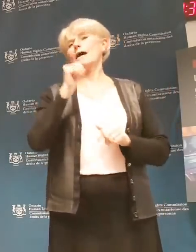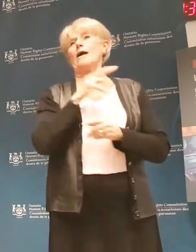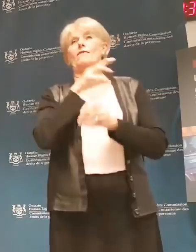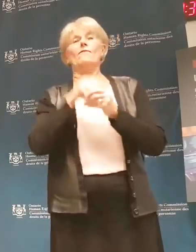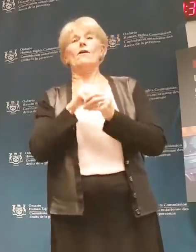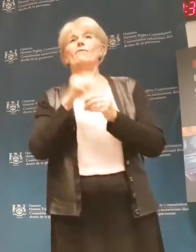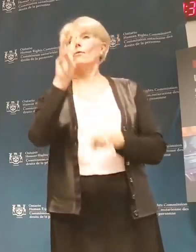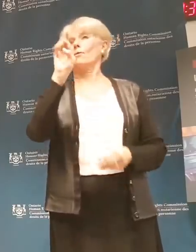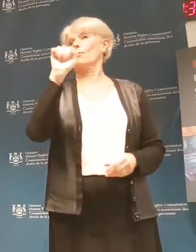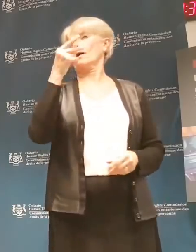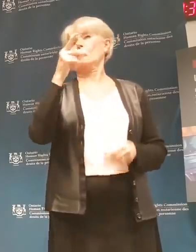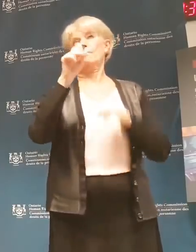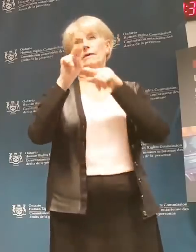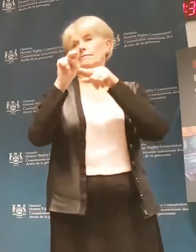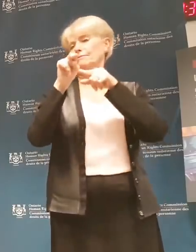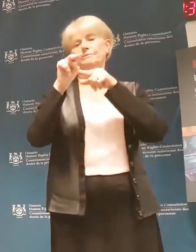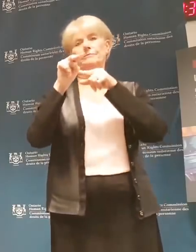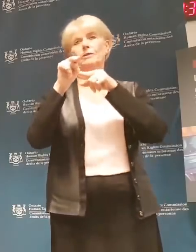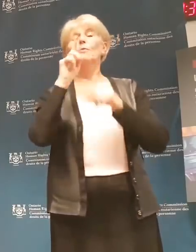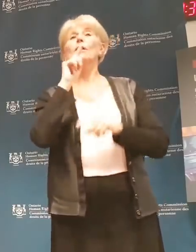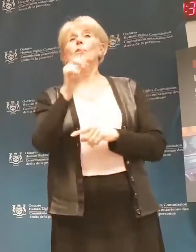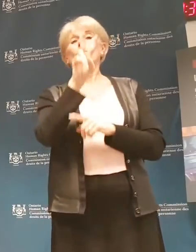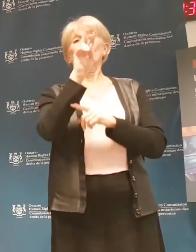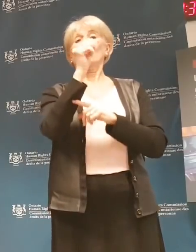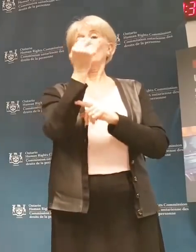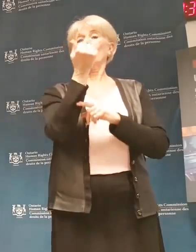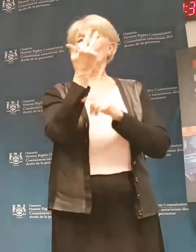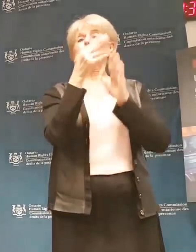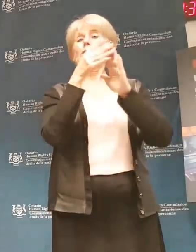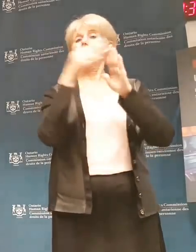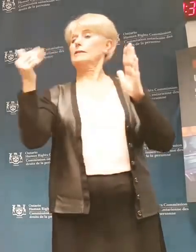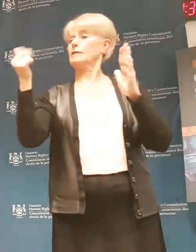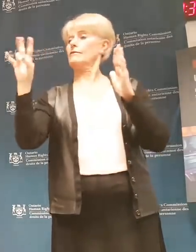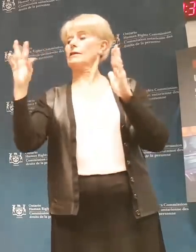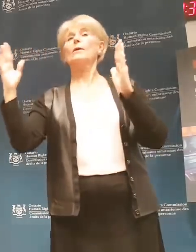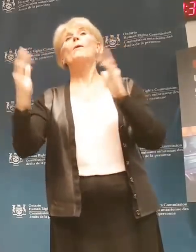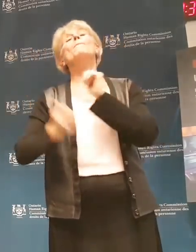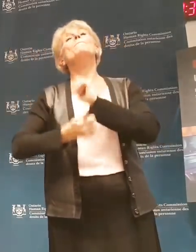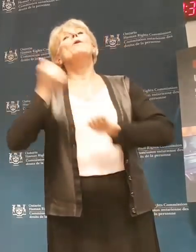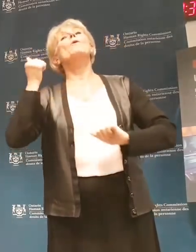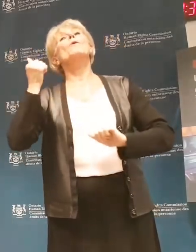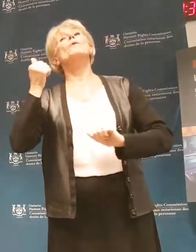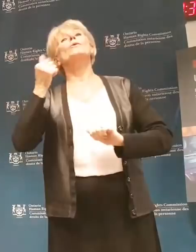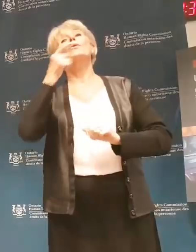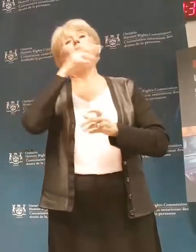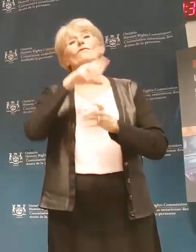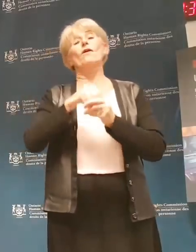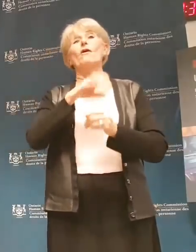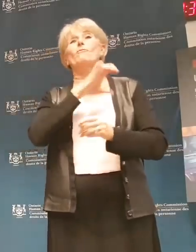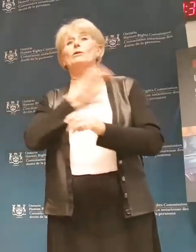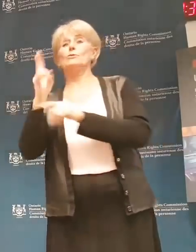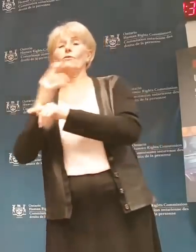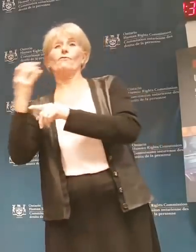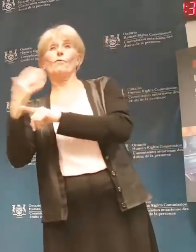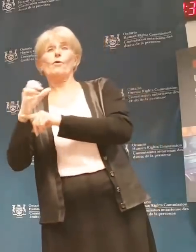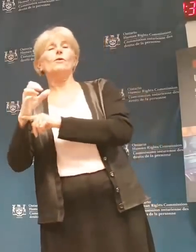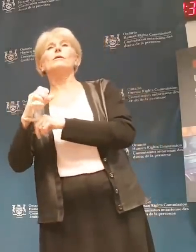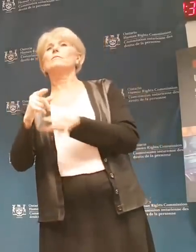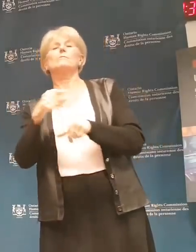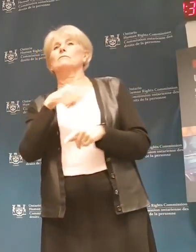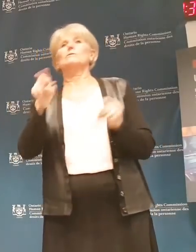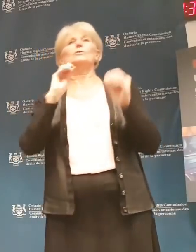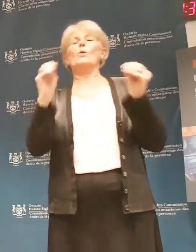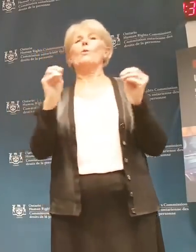involve a weapon. In fact, from 2013 to 2017, most civilians who were involved in police use of force were